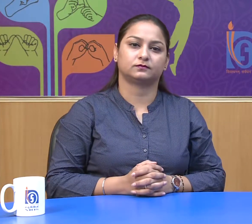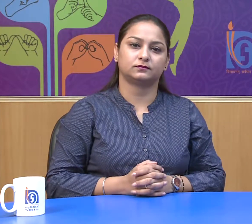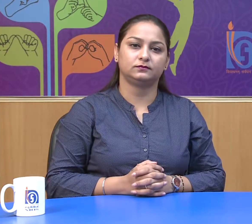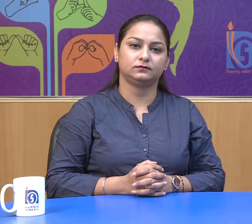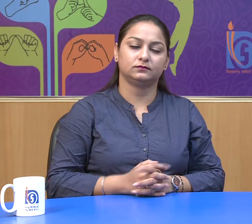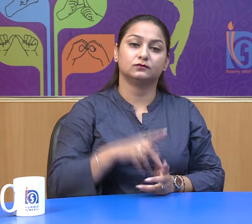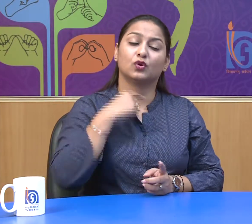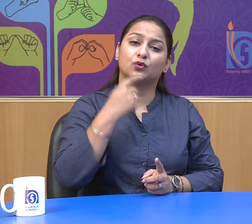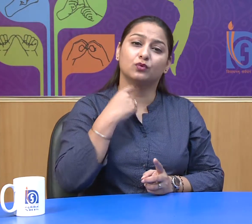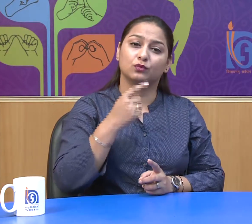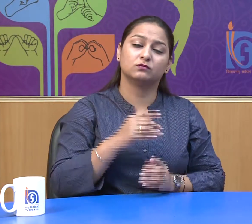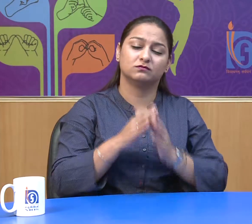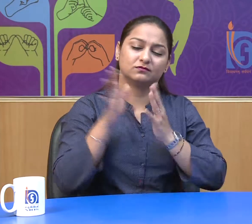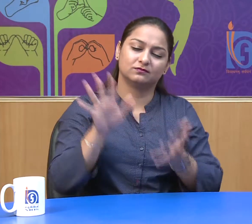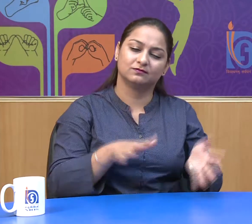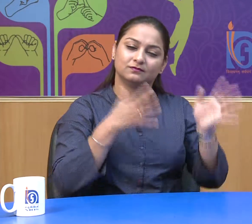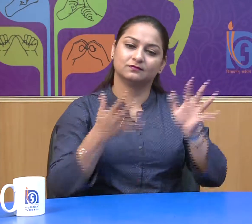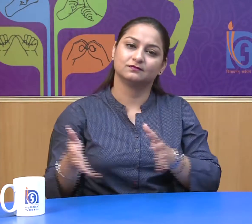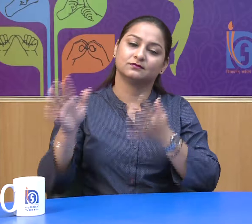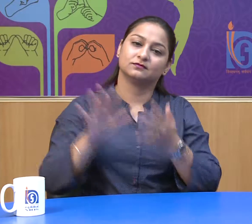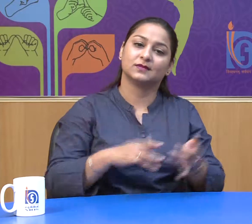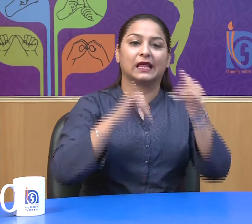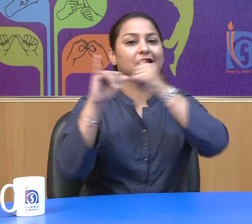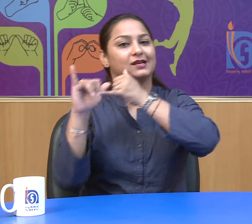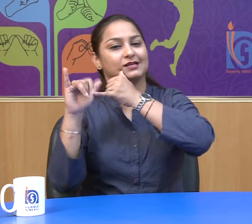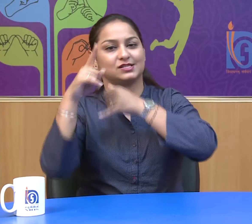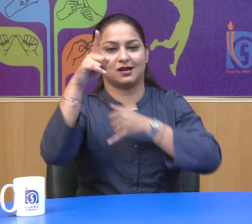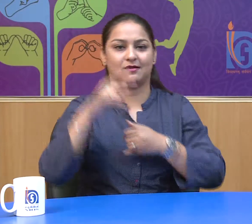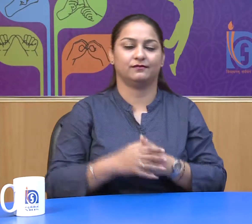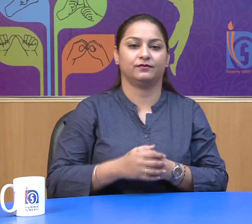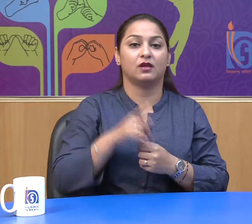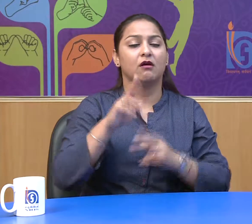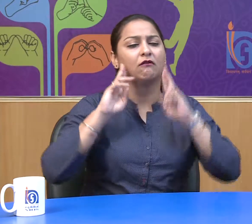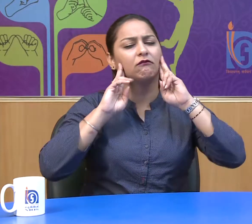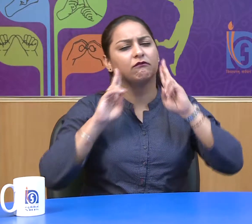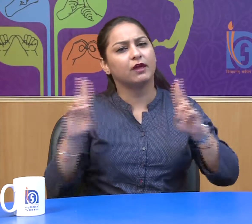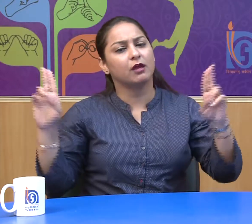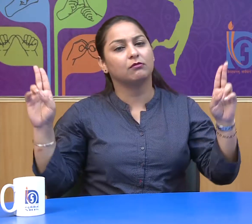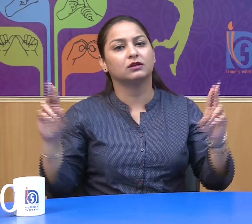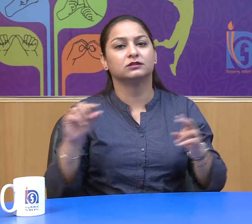who sang praises of Krishna in his famous Sur Sagar.